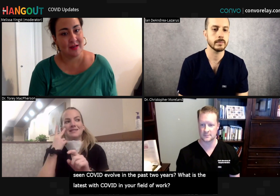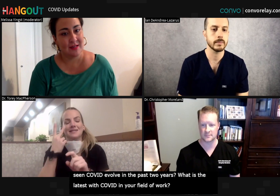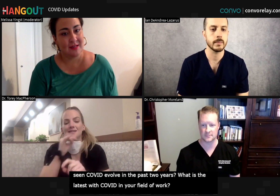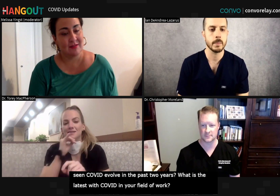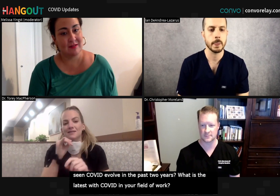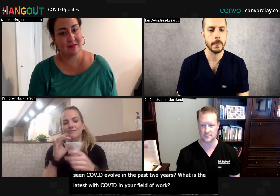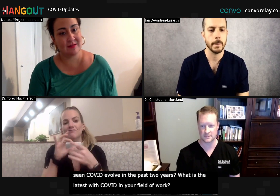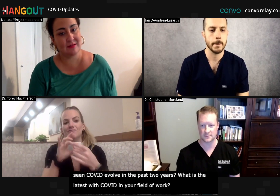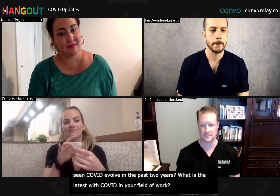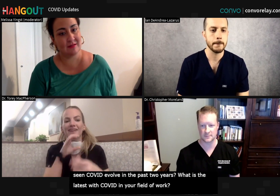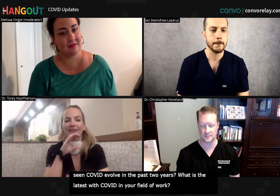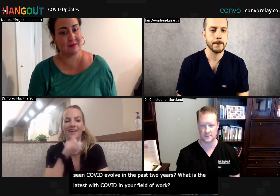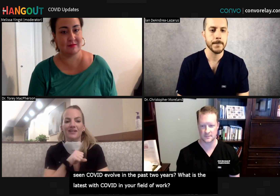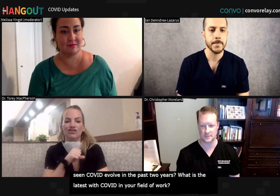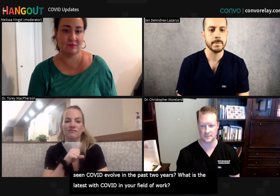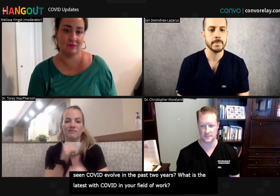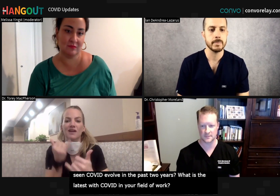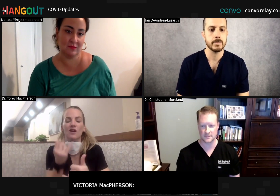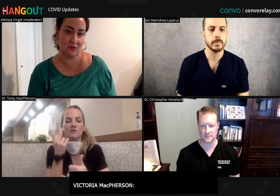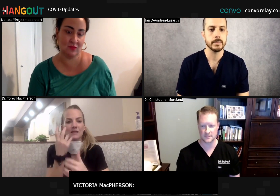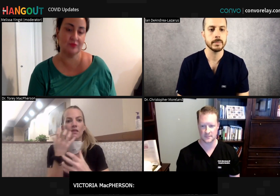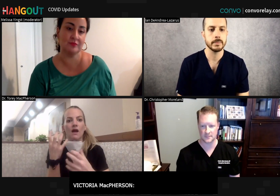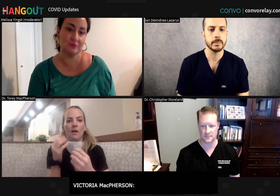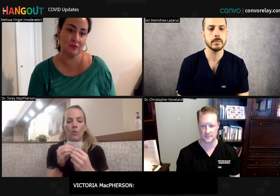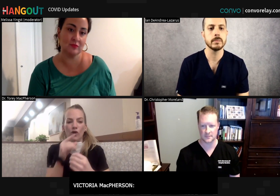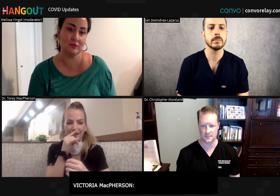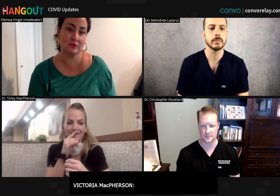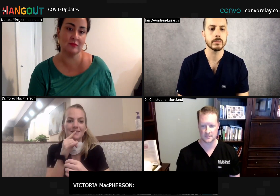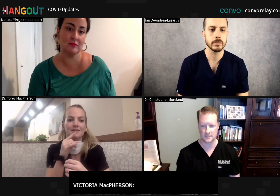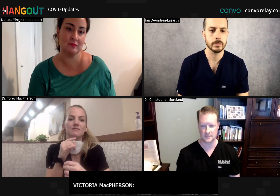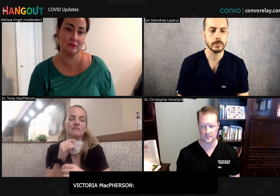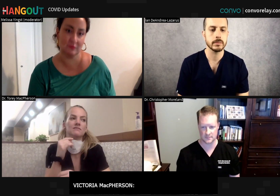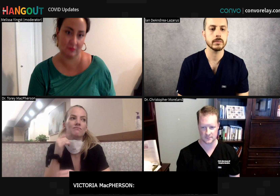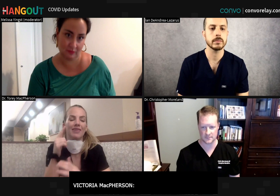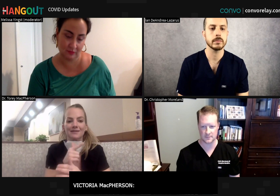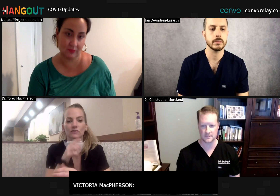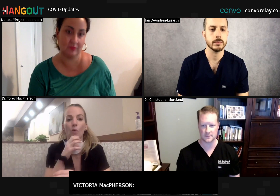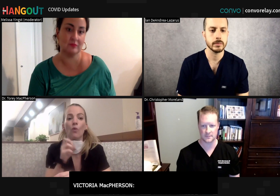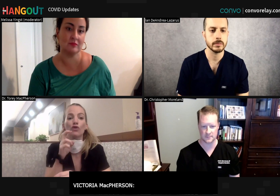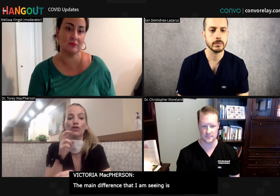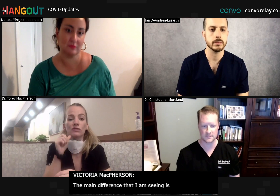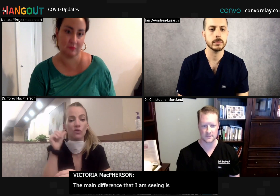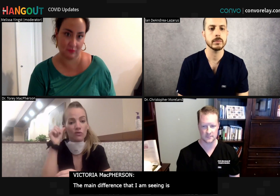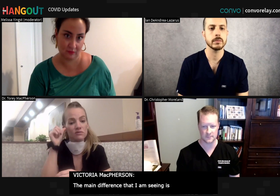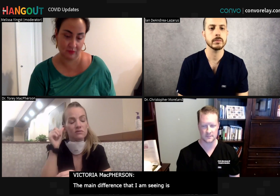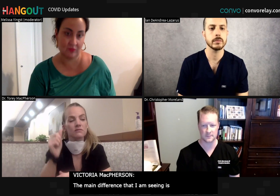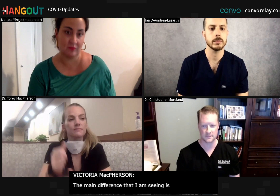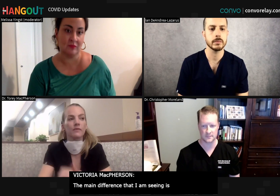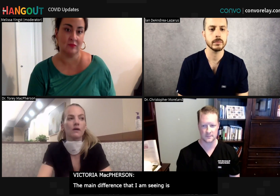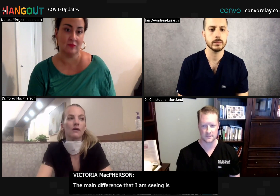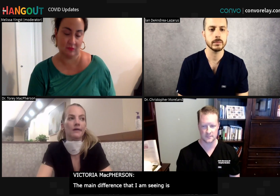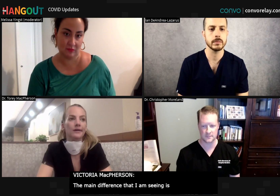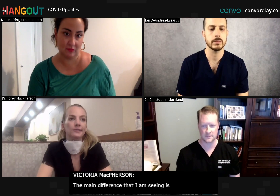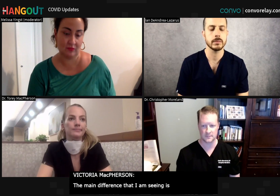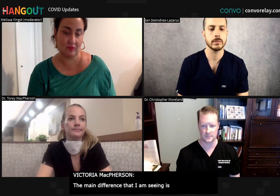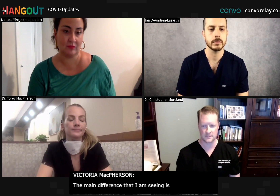This is Torey. The main difference that I'm seeing is age. I am seeing a lot more kids, less